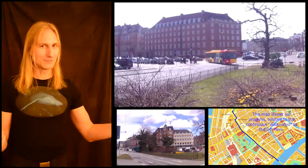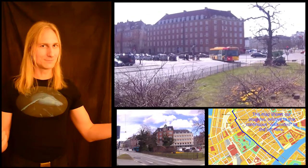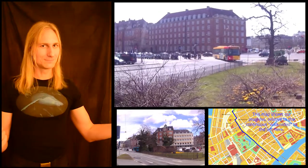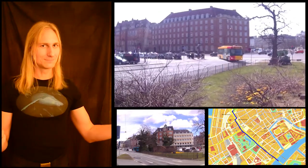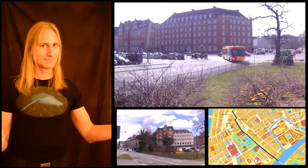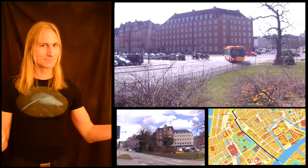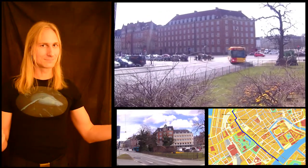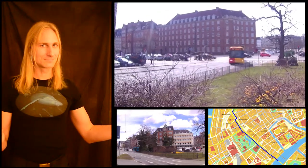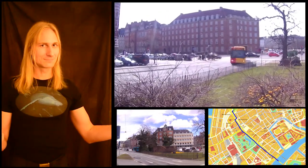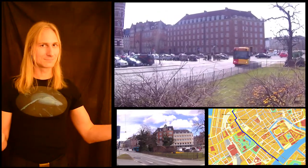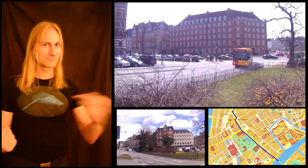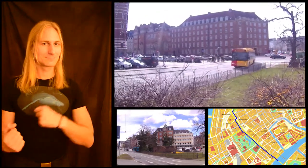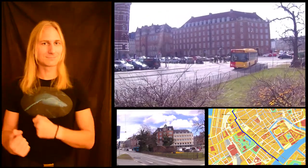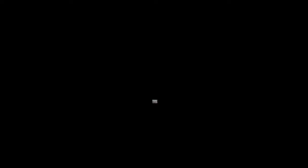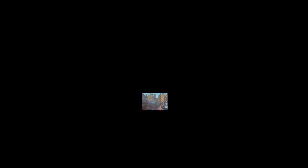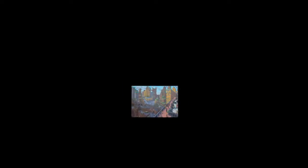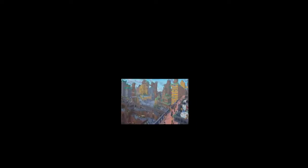meandering.